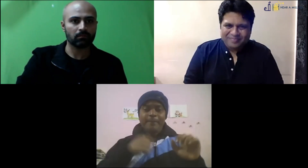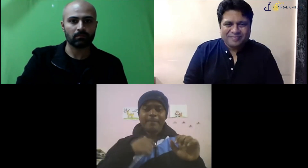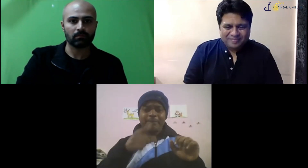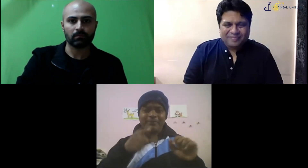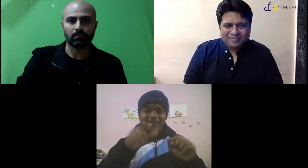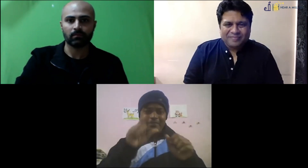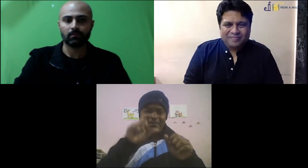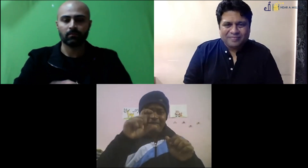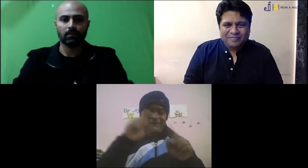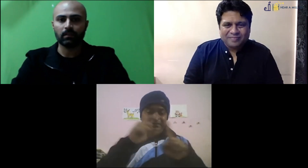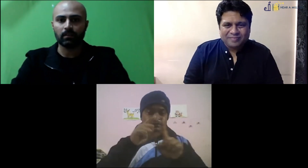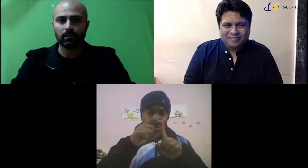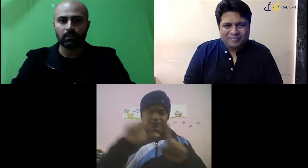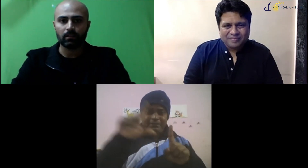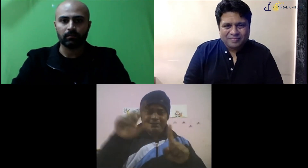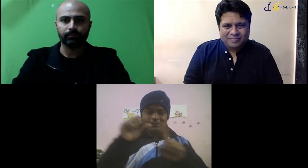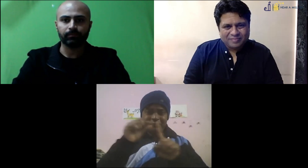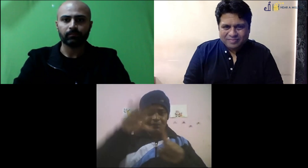the audience. Hello, everyone.